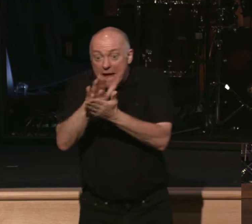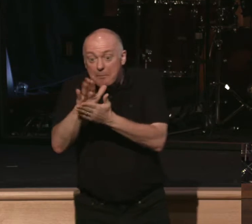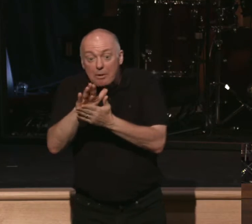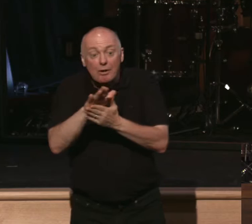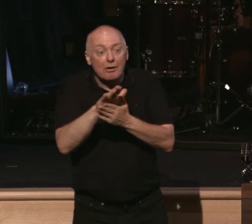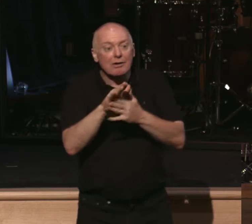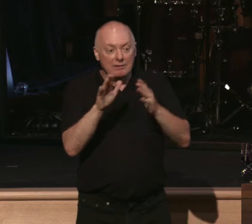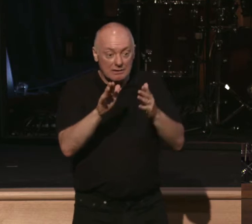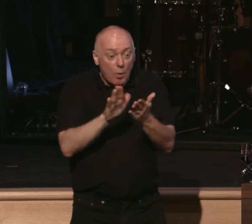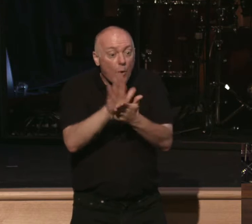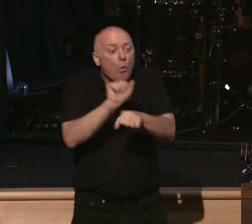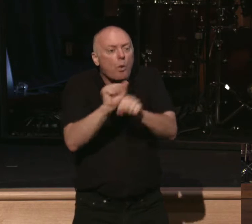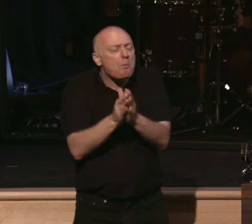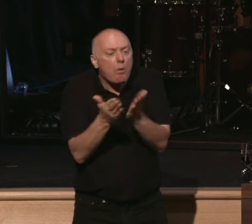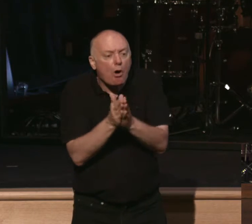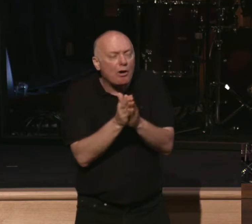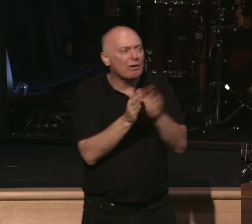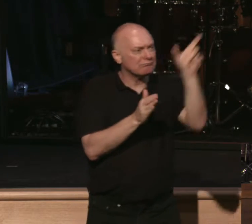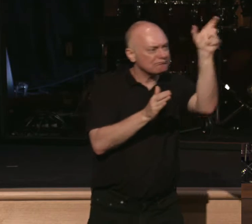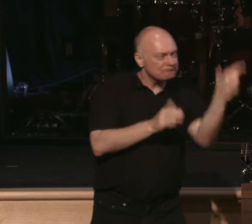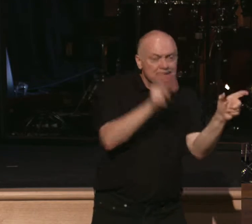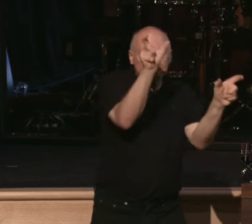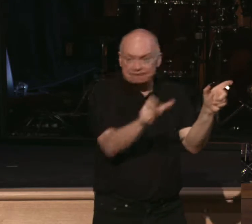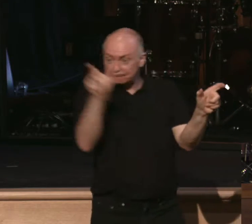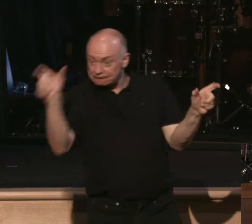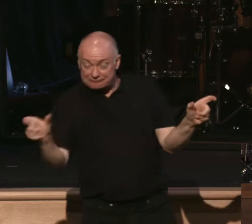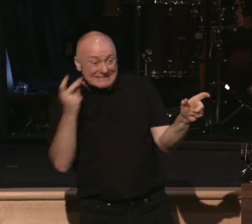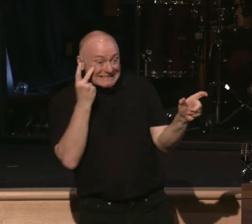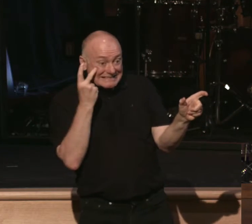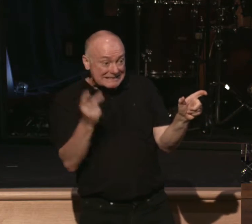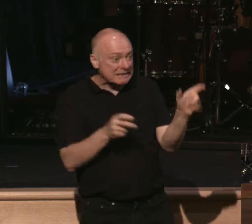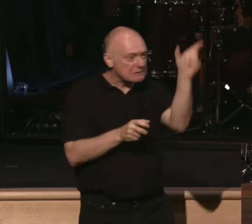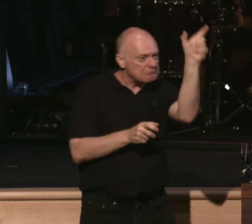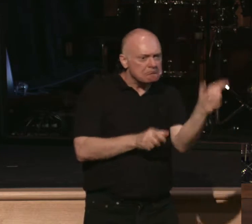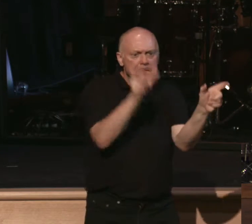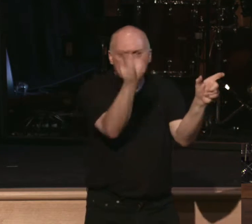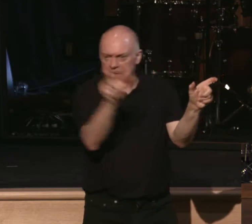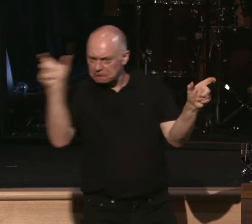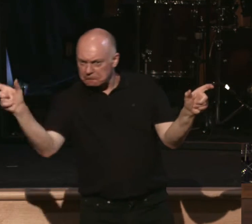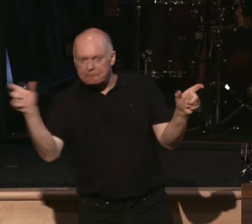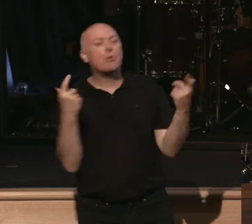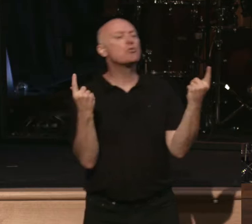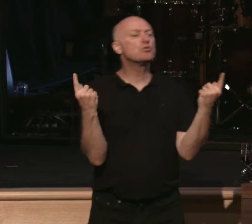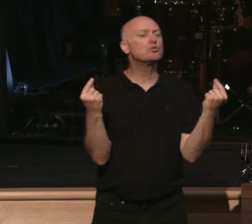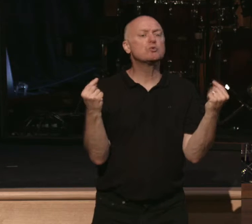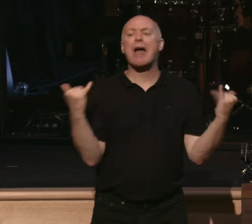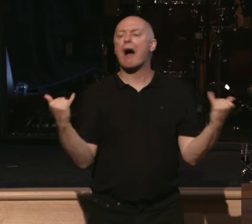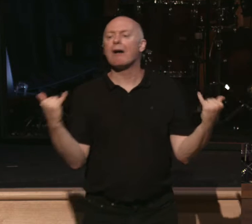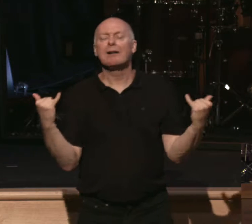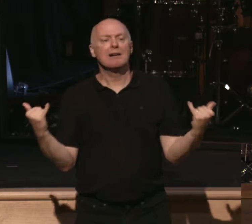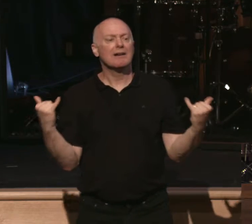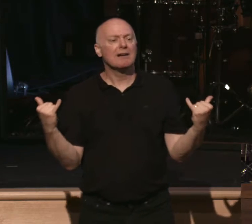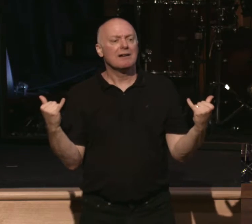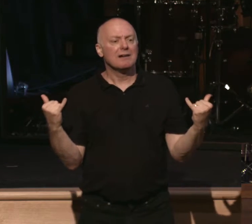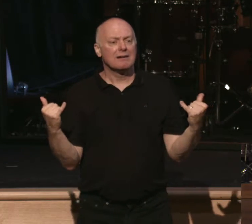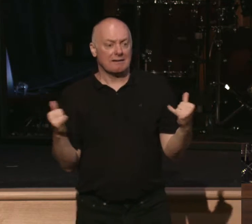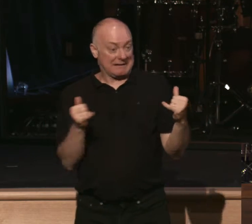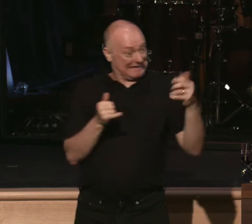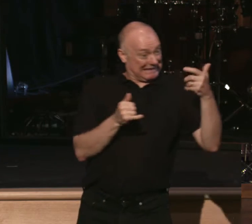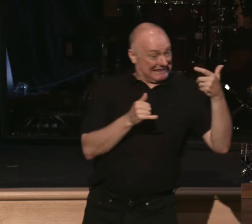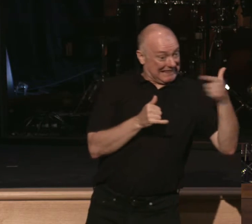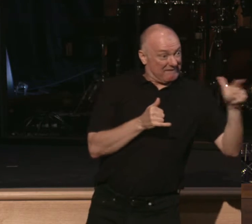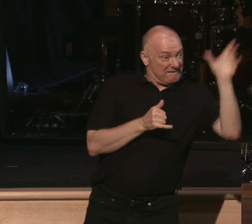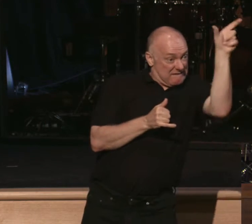says desires, emotions, and behavior. And there should be 3 columns. Here's what I'd like you to do. Let's go to the far